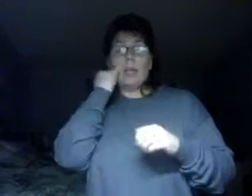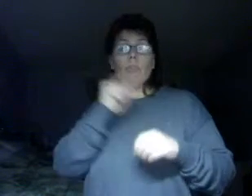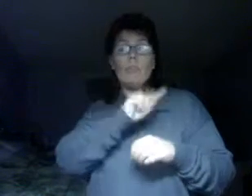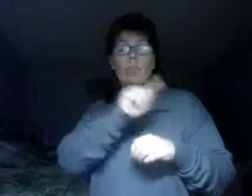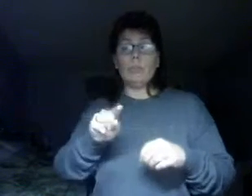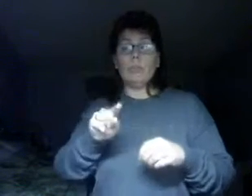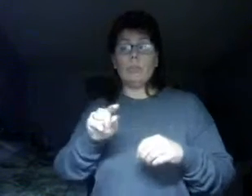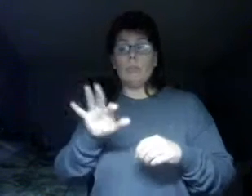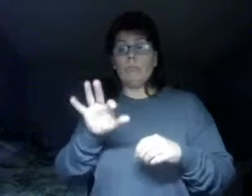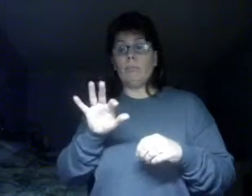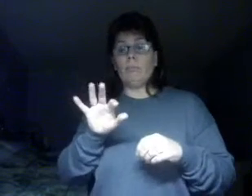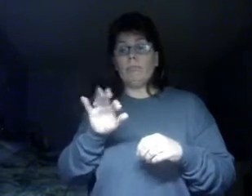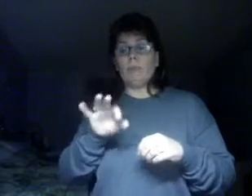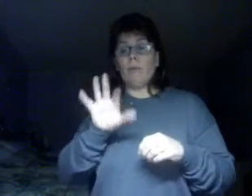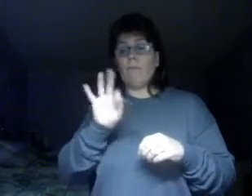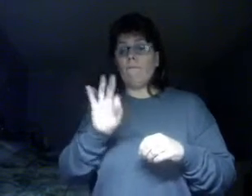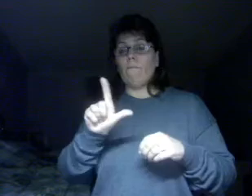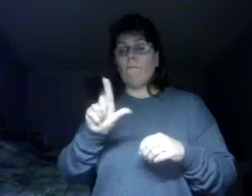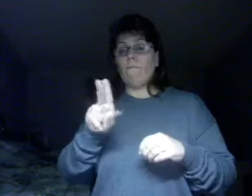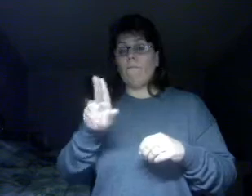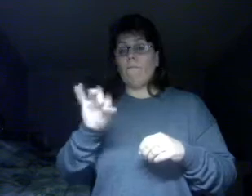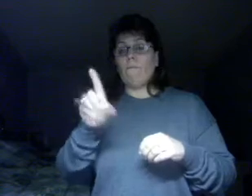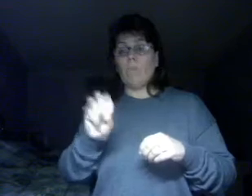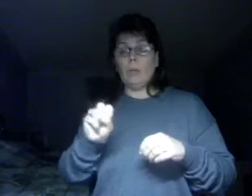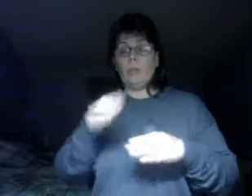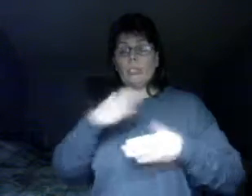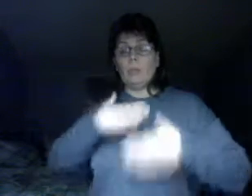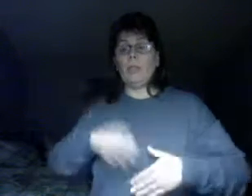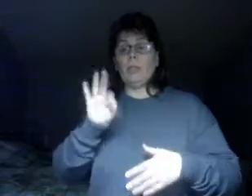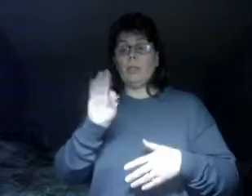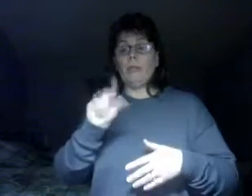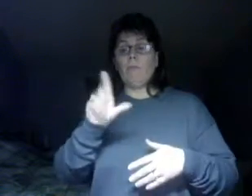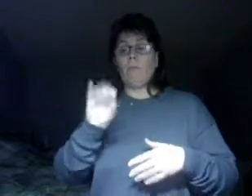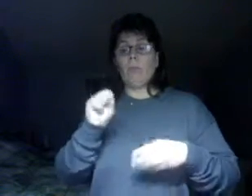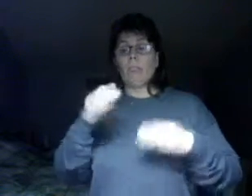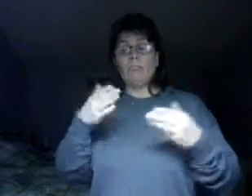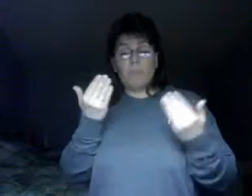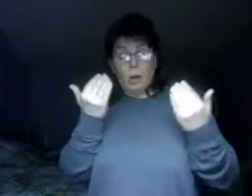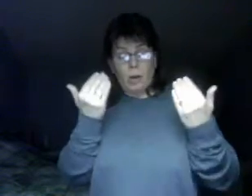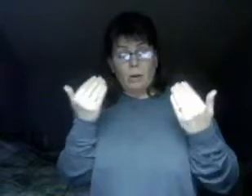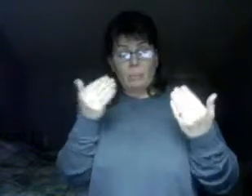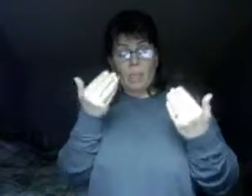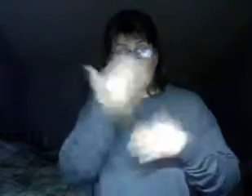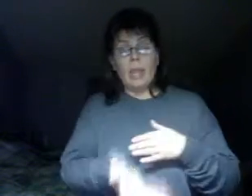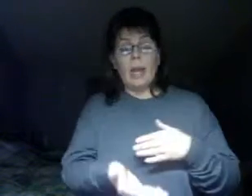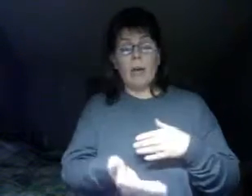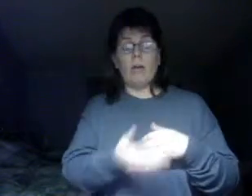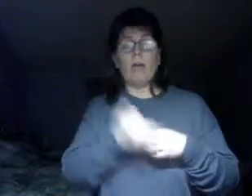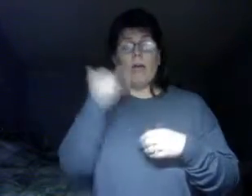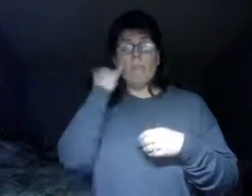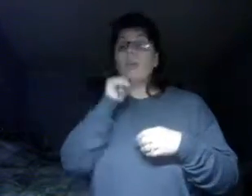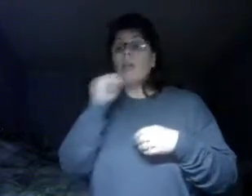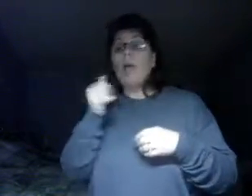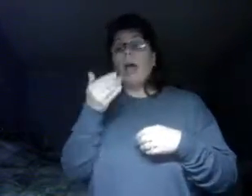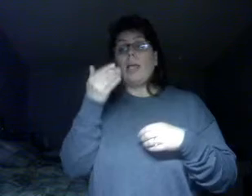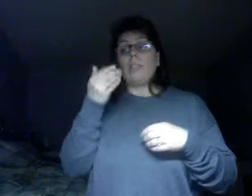themselves. If those bodily fluids are not present, then it's not a risky behavior, and a person does not